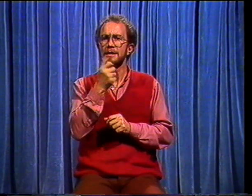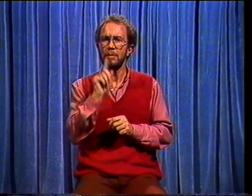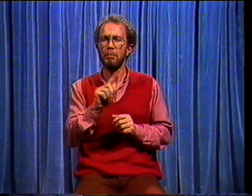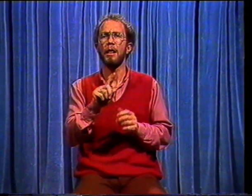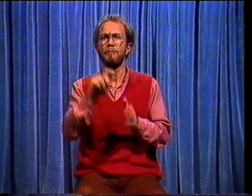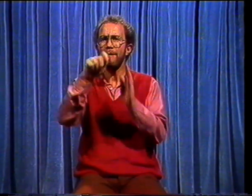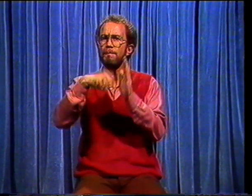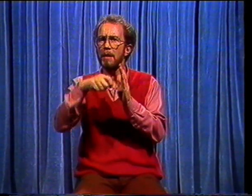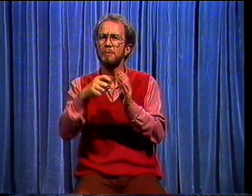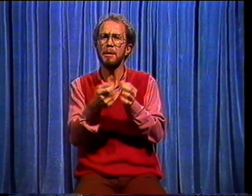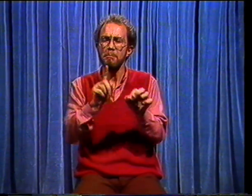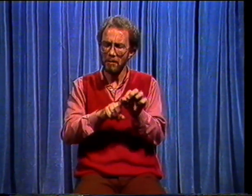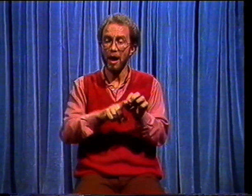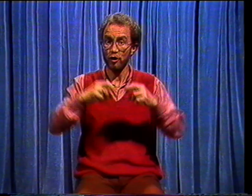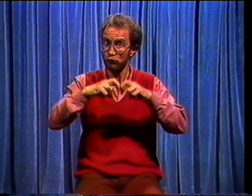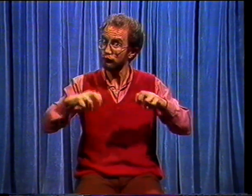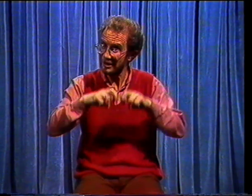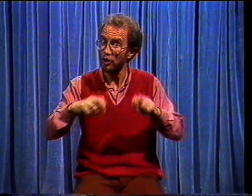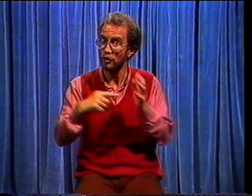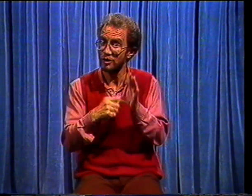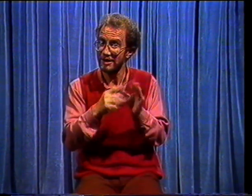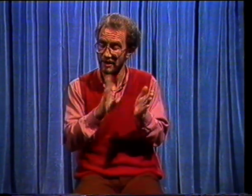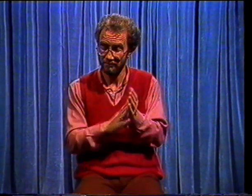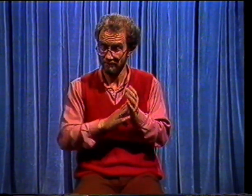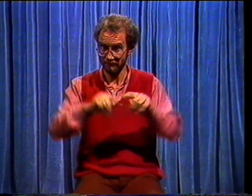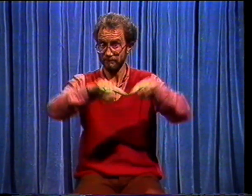These people have been filmed by the research team.